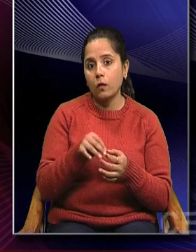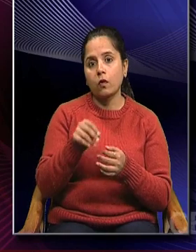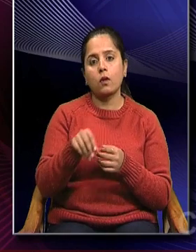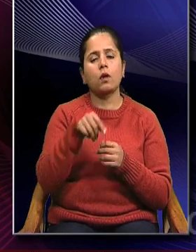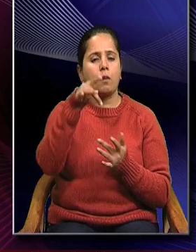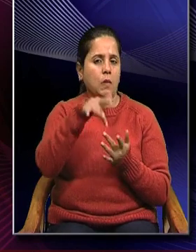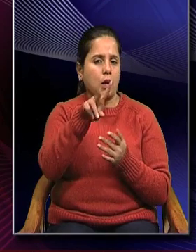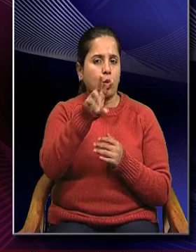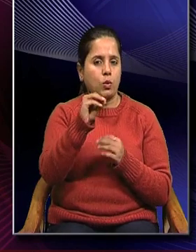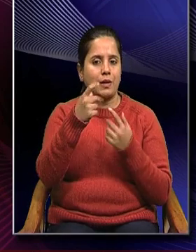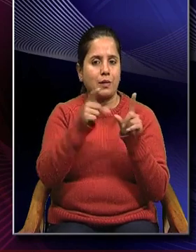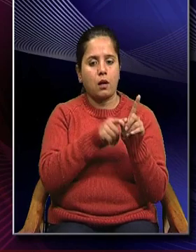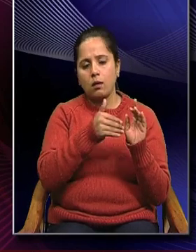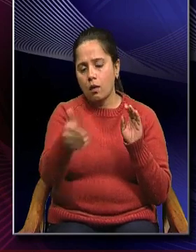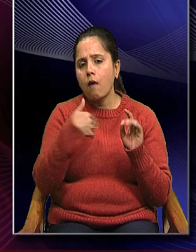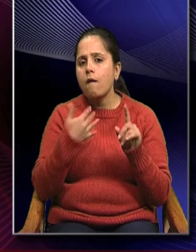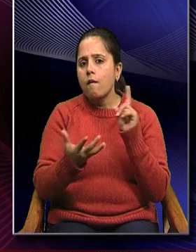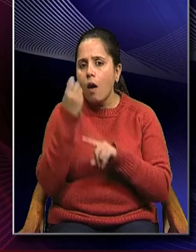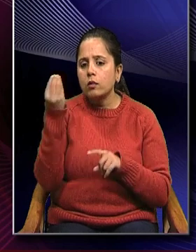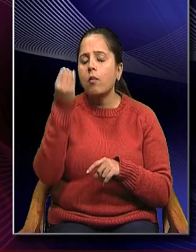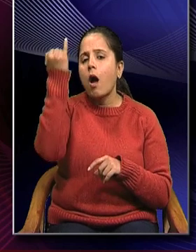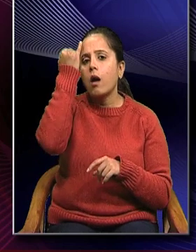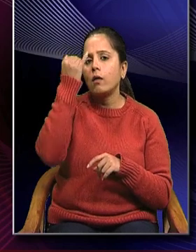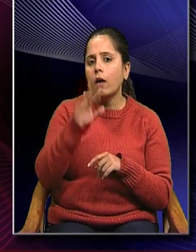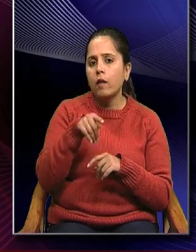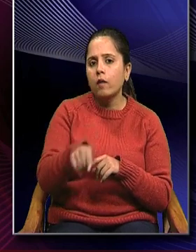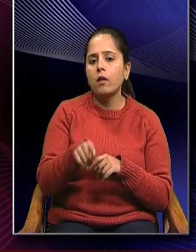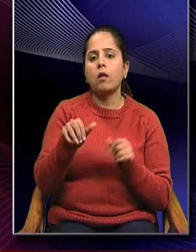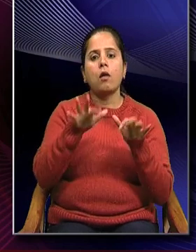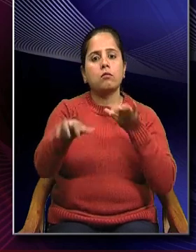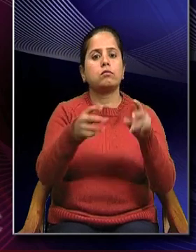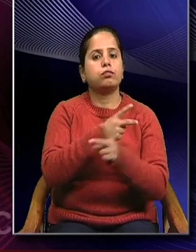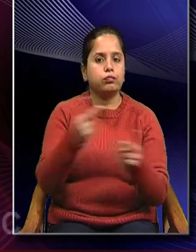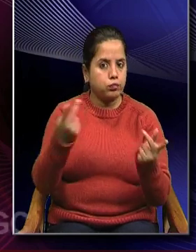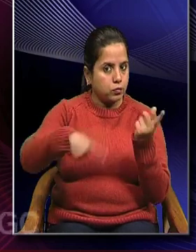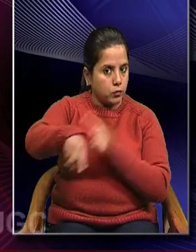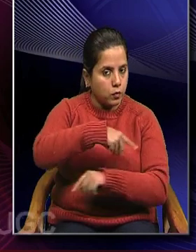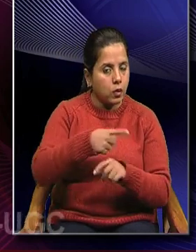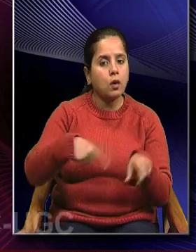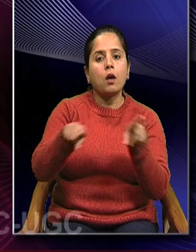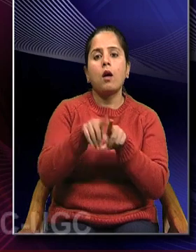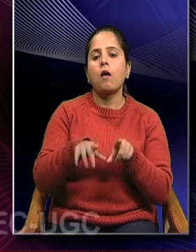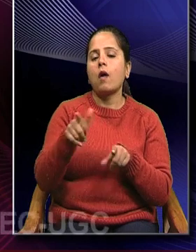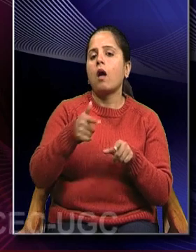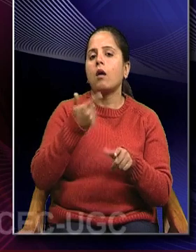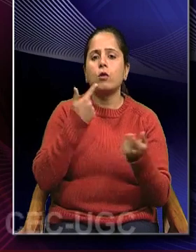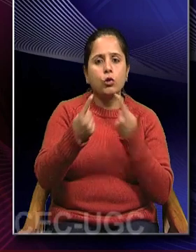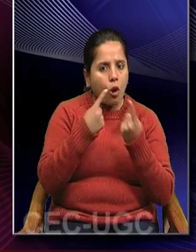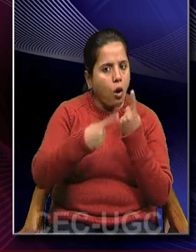20th century onwards, we find that some ideas regarding decolonization, they were also being talked